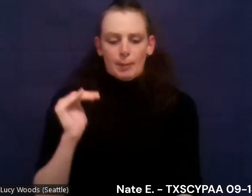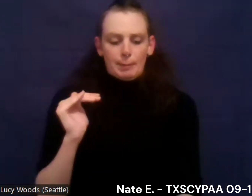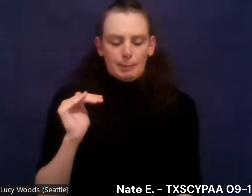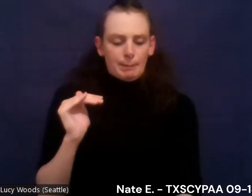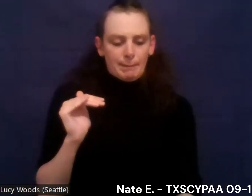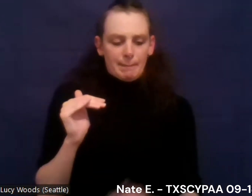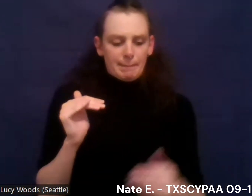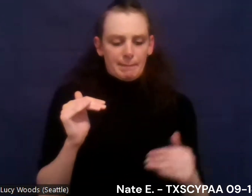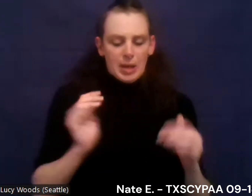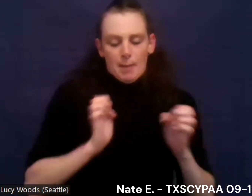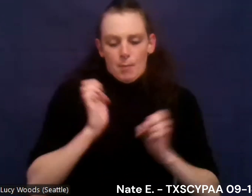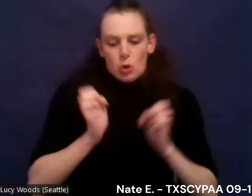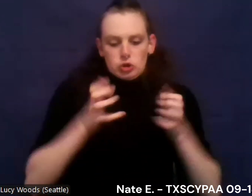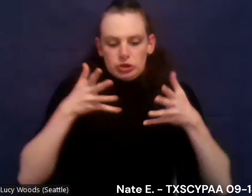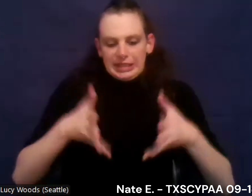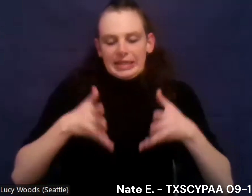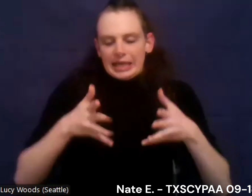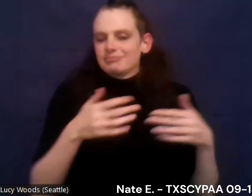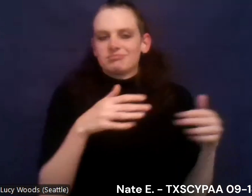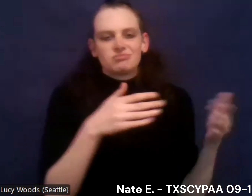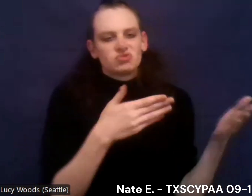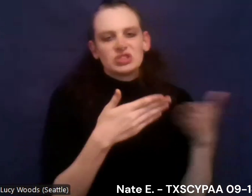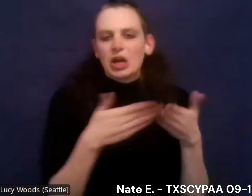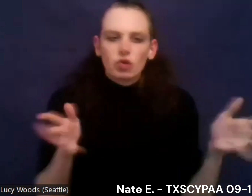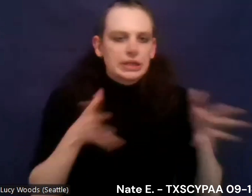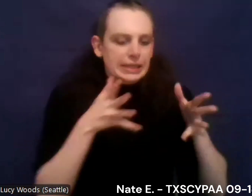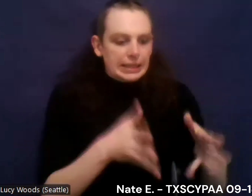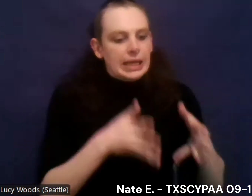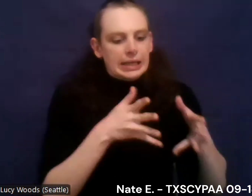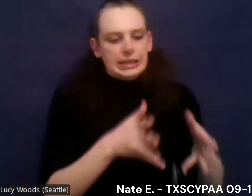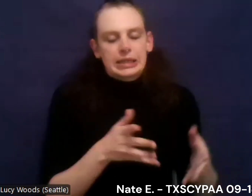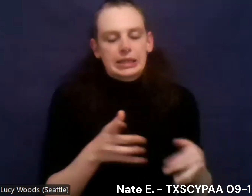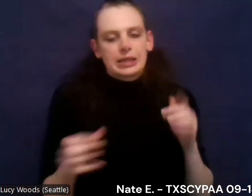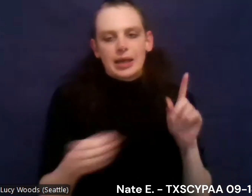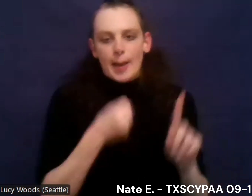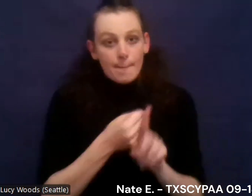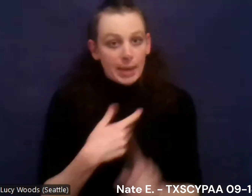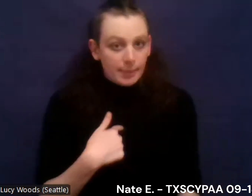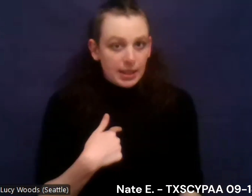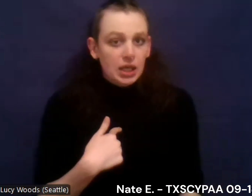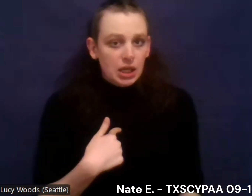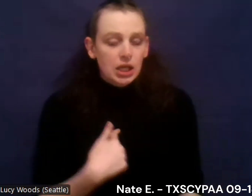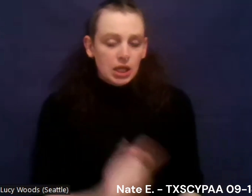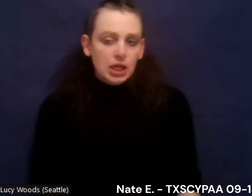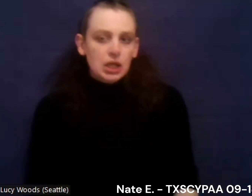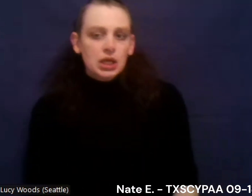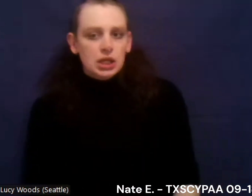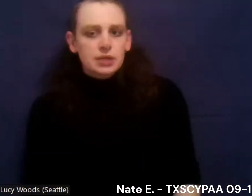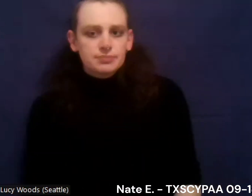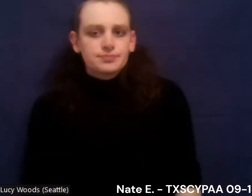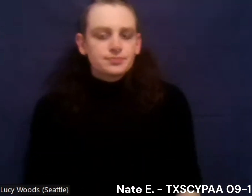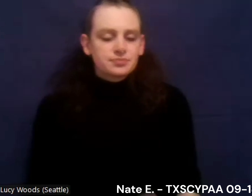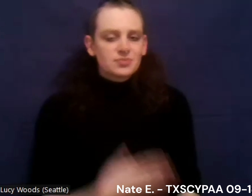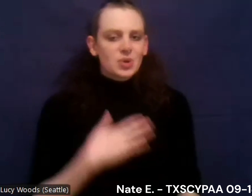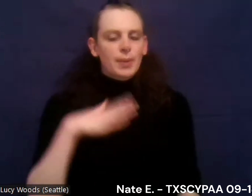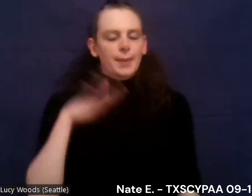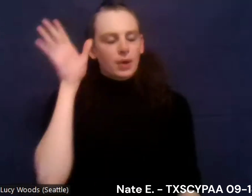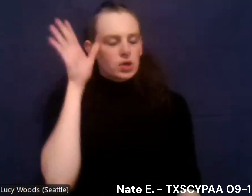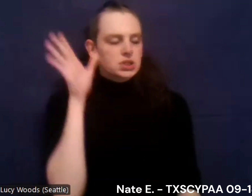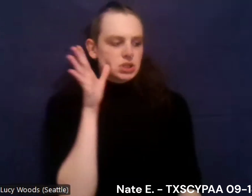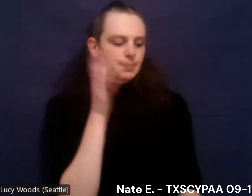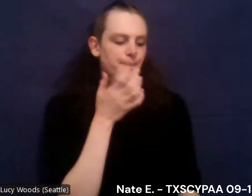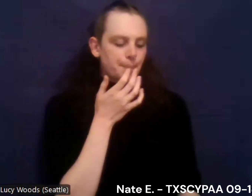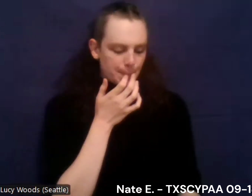just neglect in general, is something that really impacted me. But yeah, my parents,